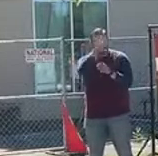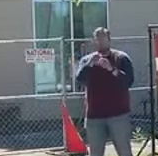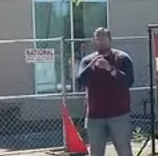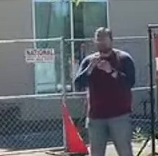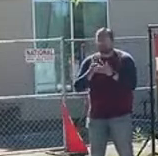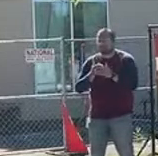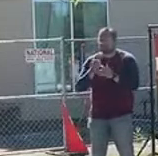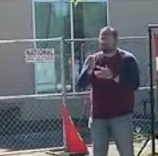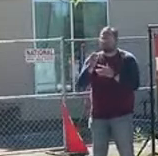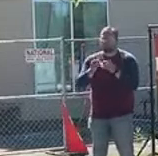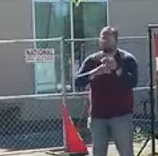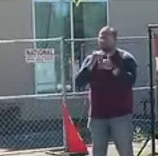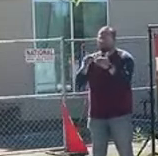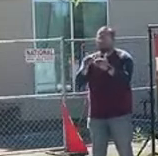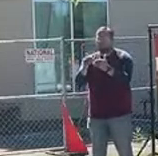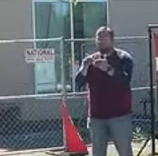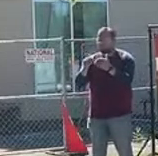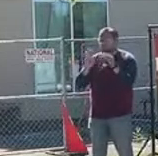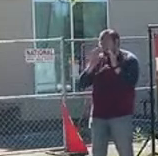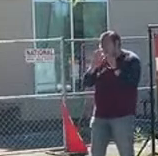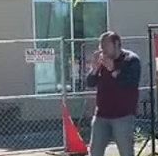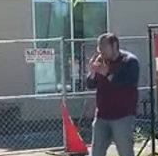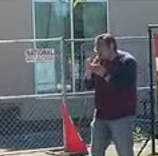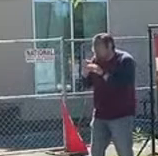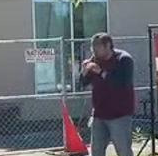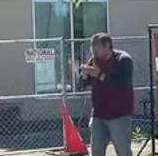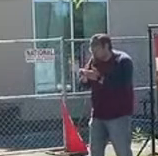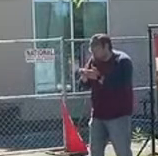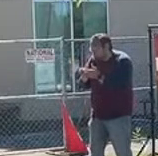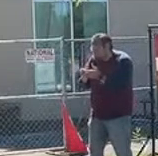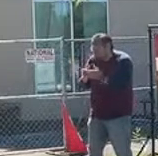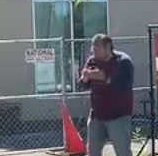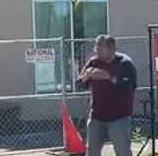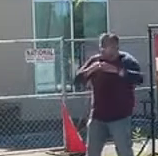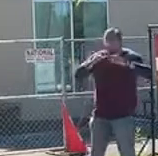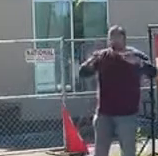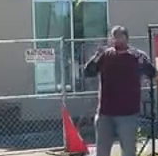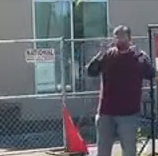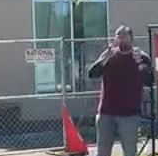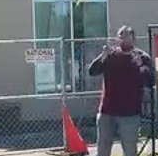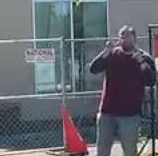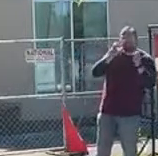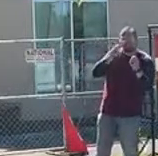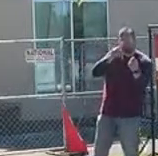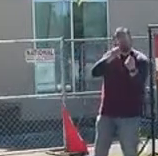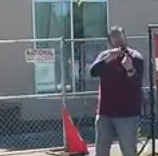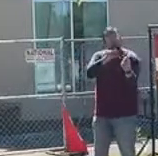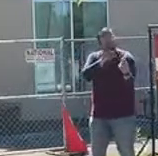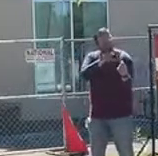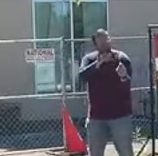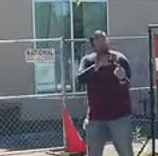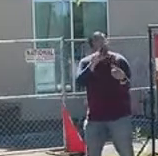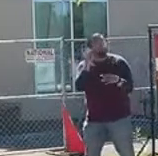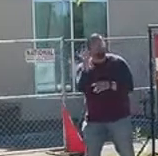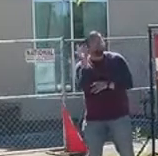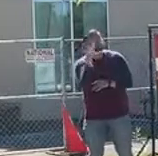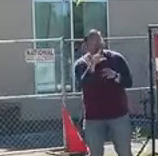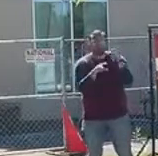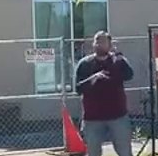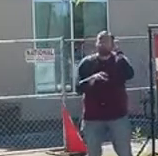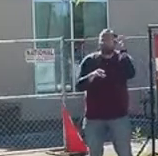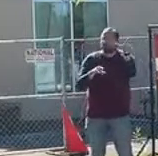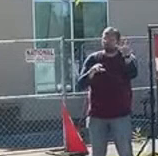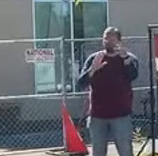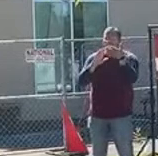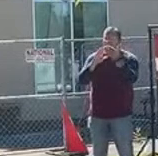process. From focus groups to listening sessions to sharing feedback and input, the community's